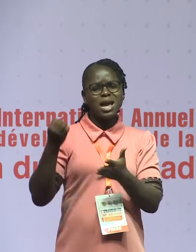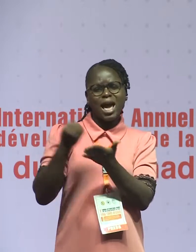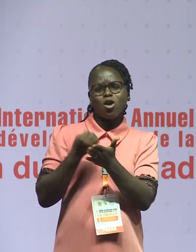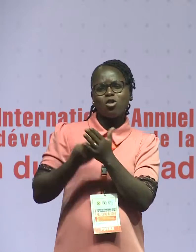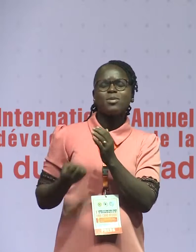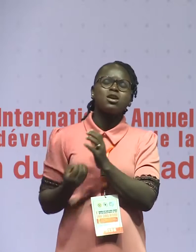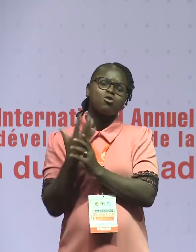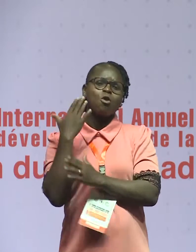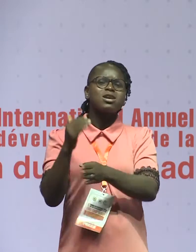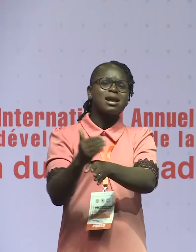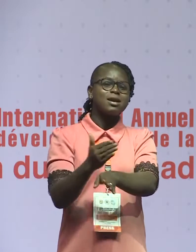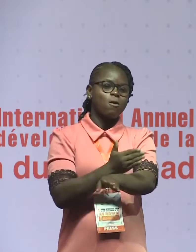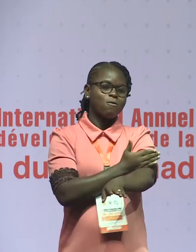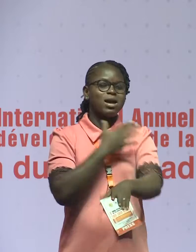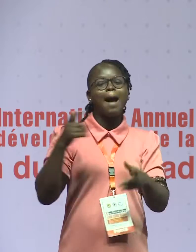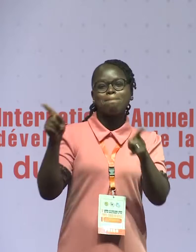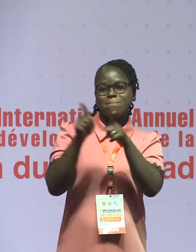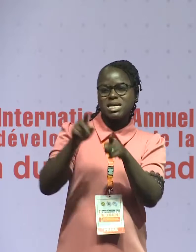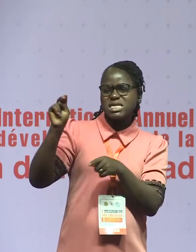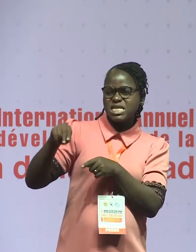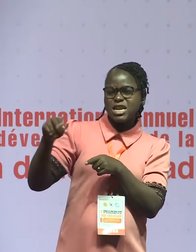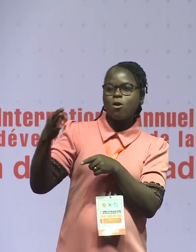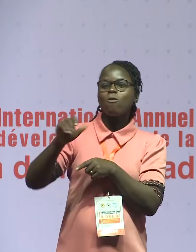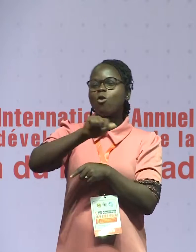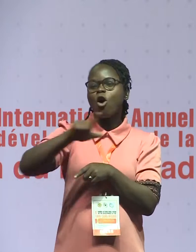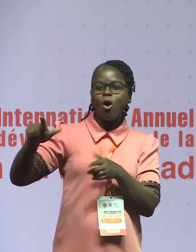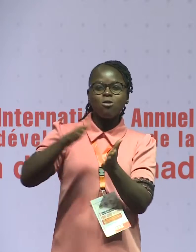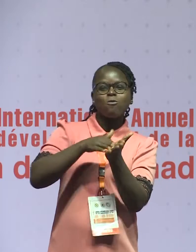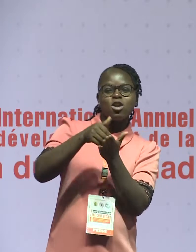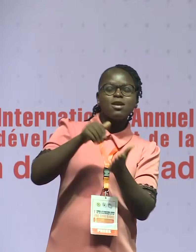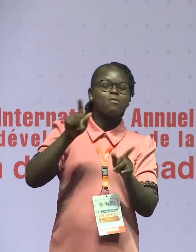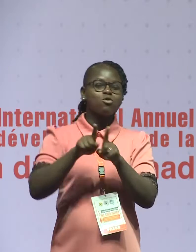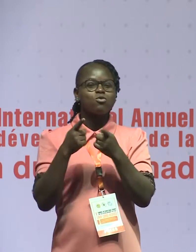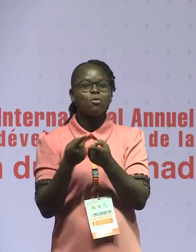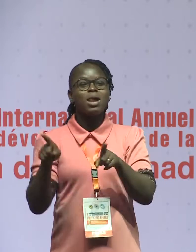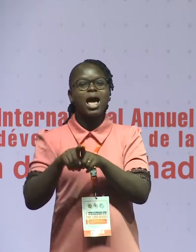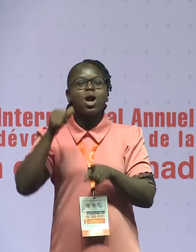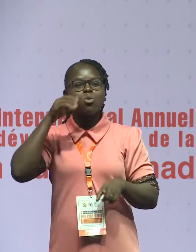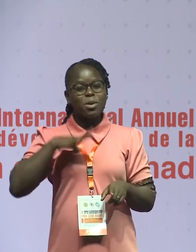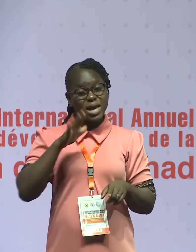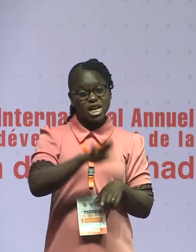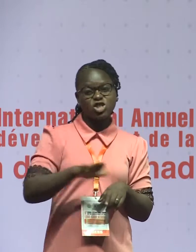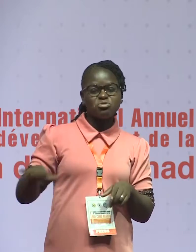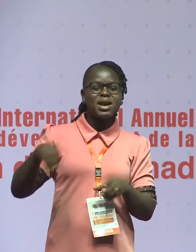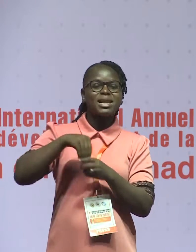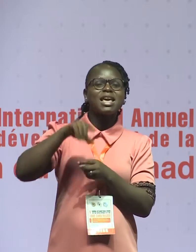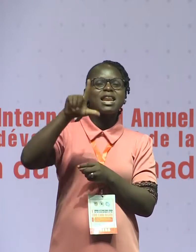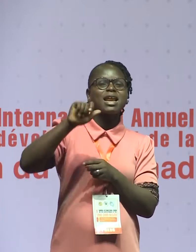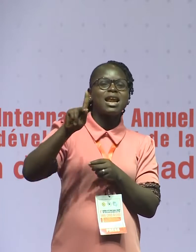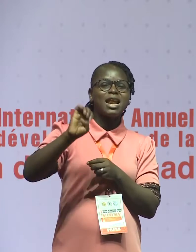recovery, and meet the needs of all the vulnerable groups such as women and children in the Lake Chad